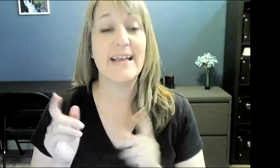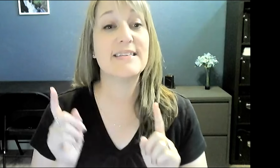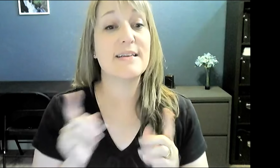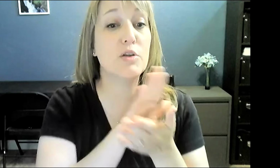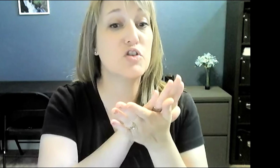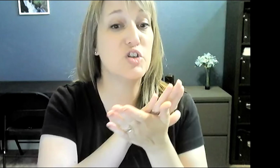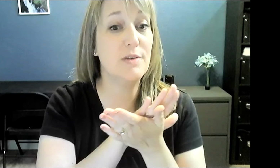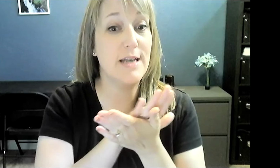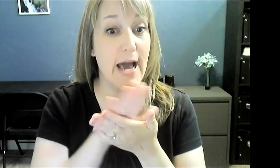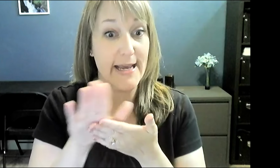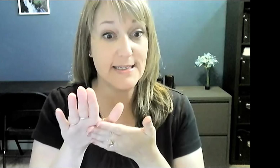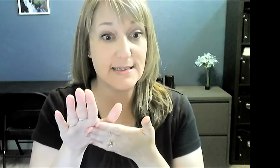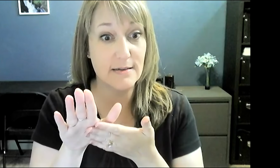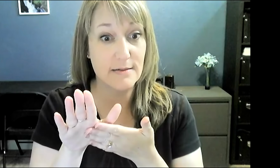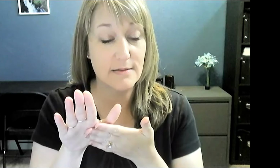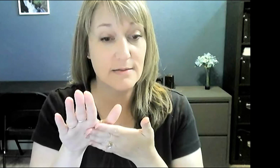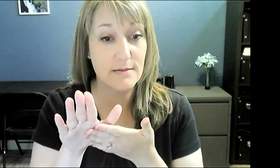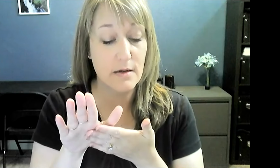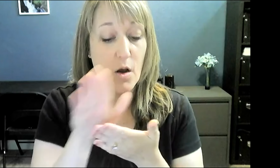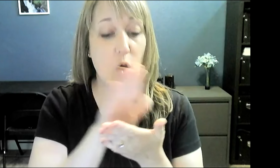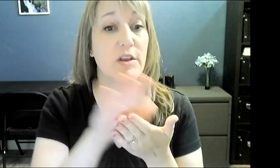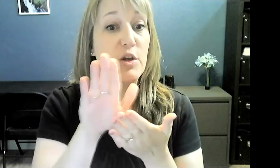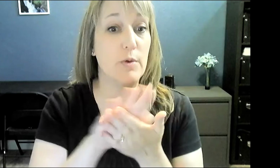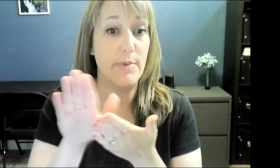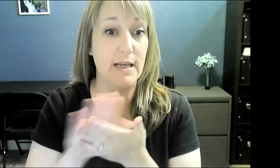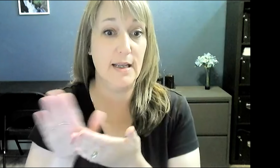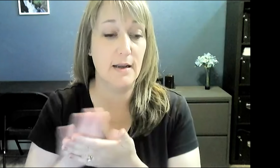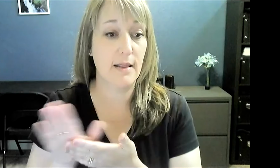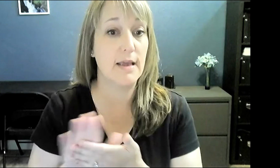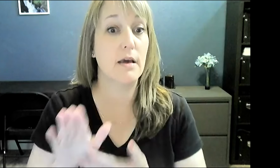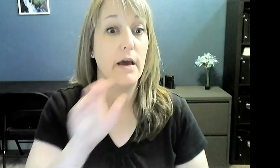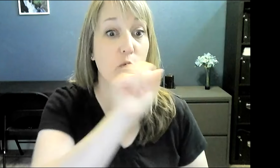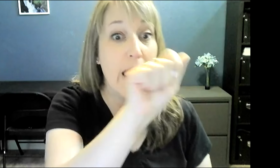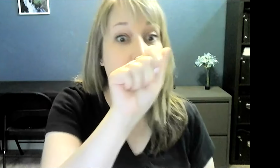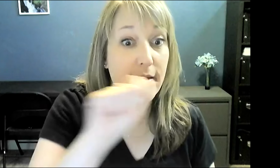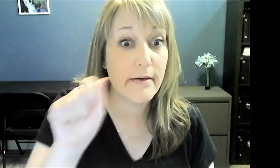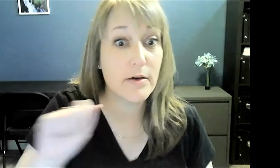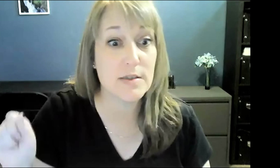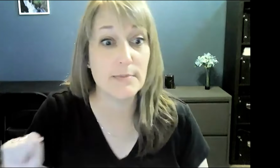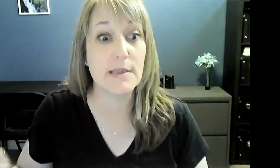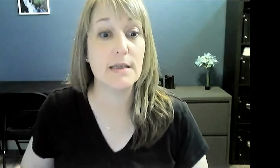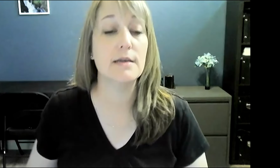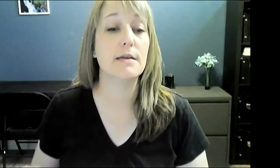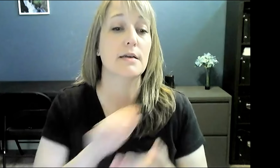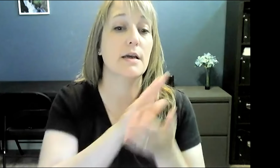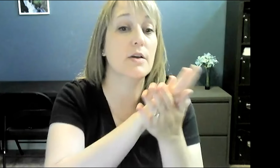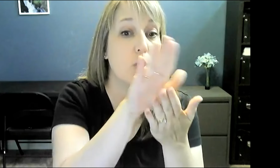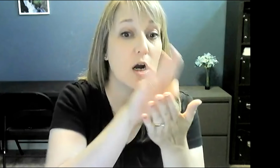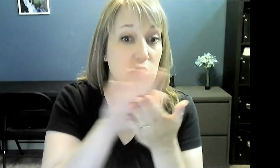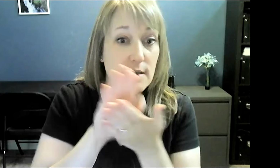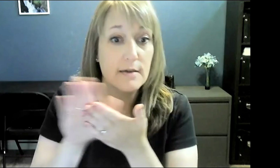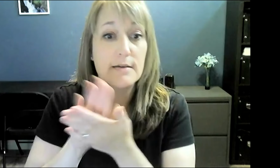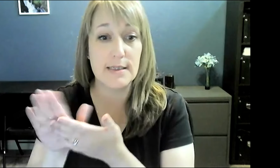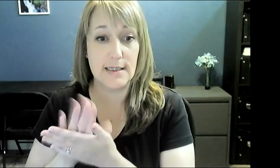It's similar to nice, only you repeat it. Like you got a rag or something and you're washing, cleaning